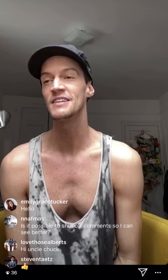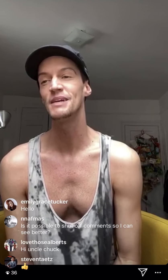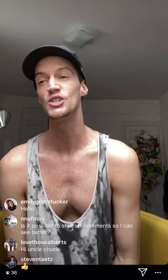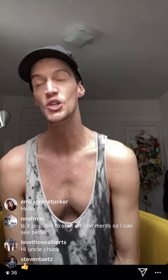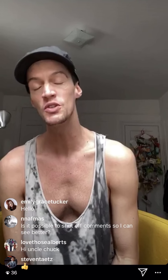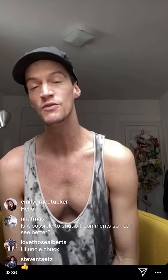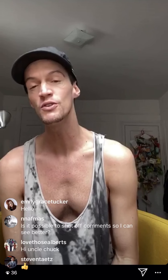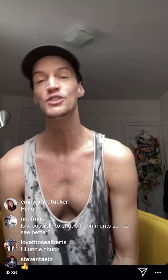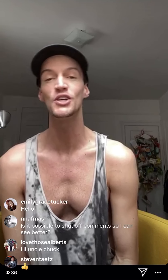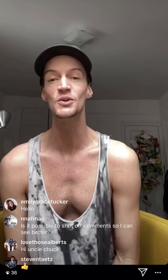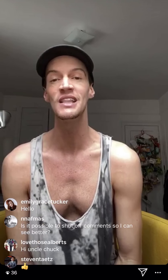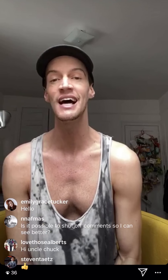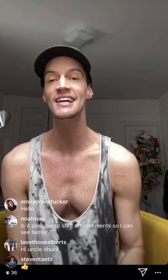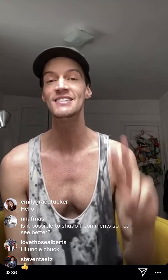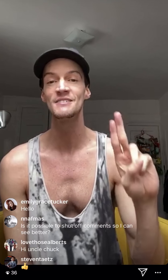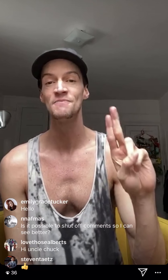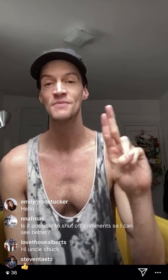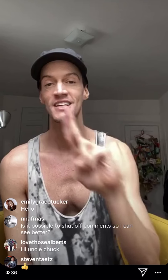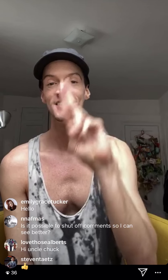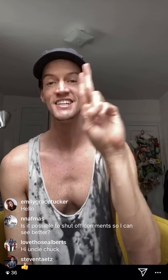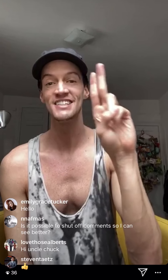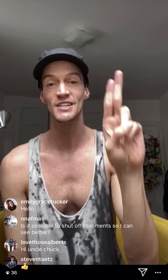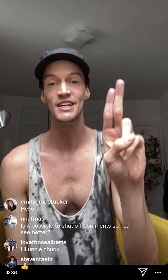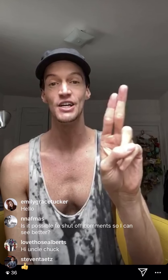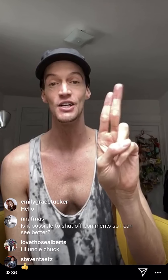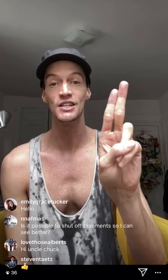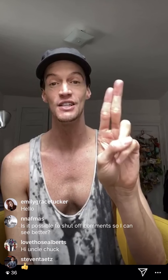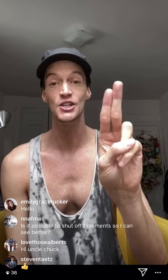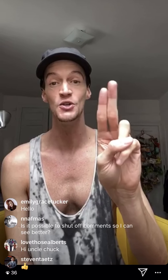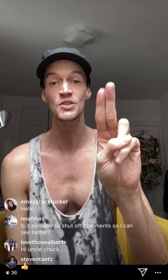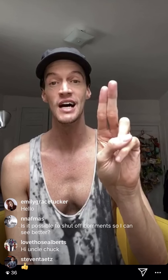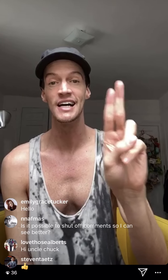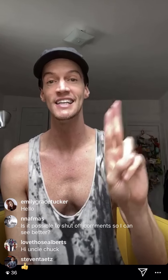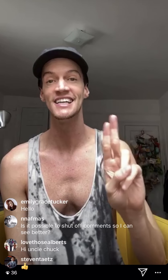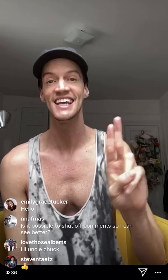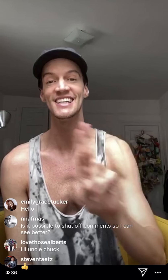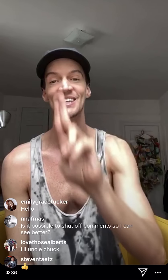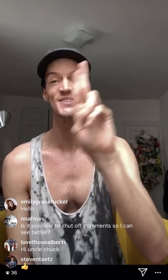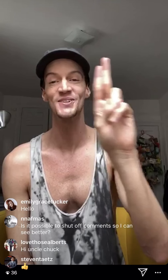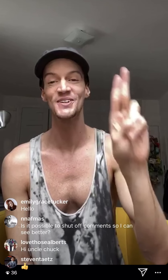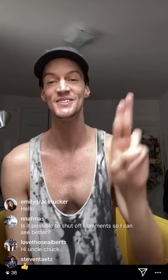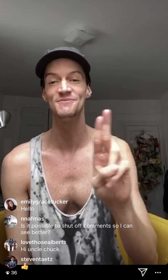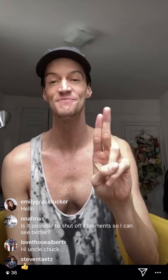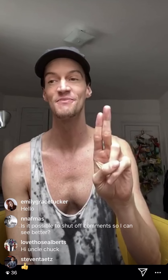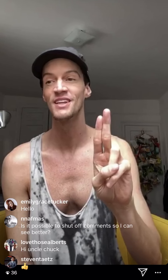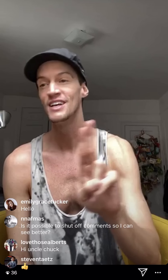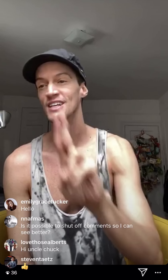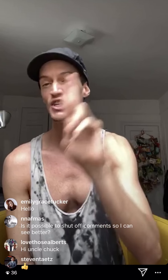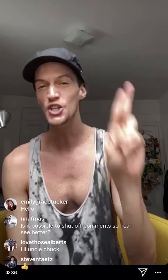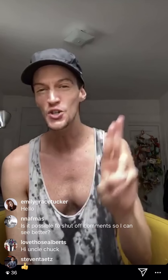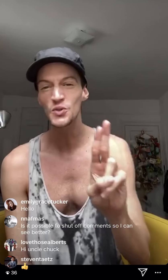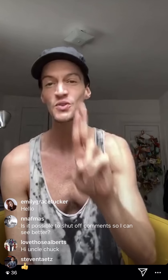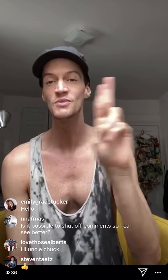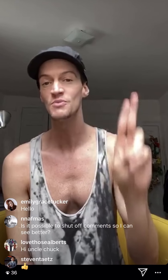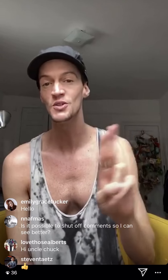is useful to utilize, just the U sign in a little circle. To use,